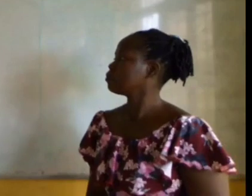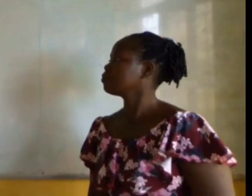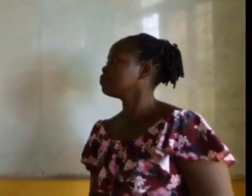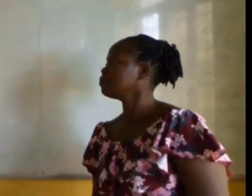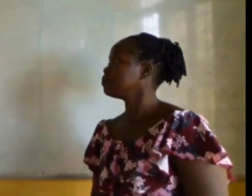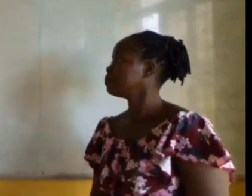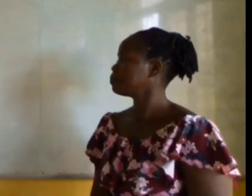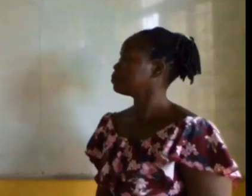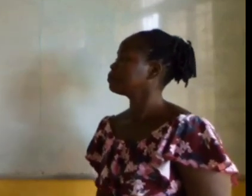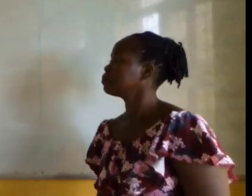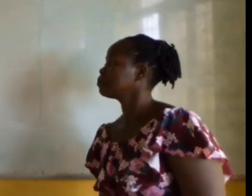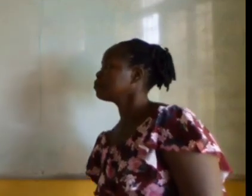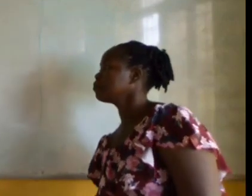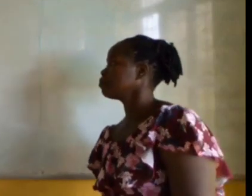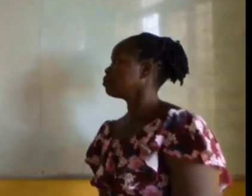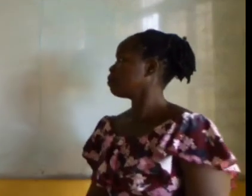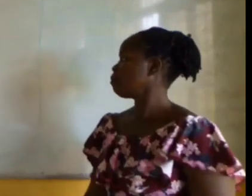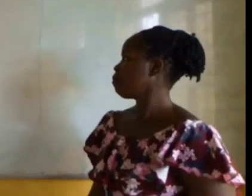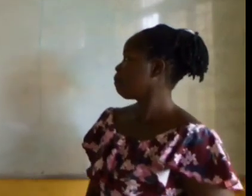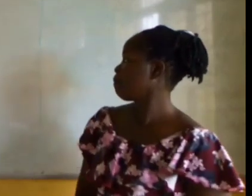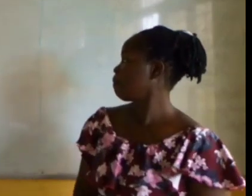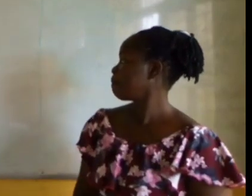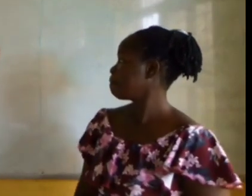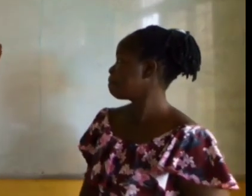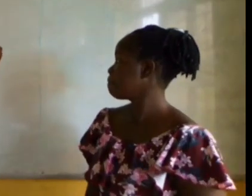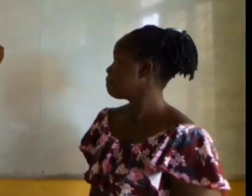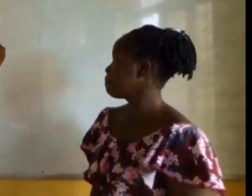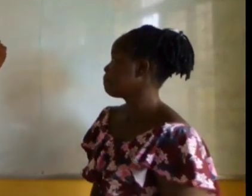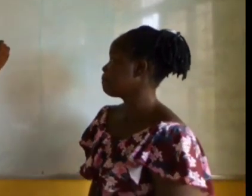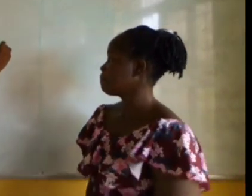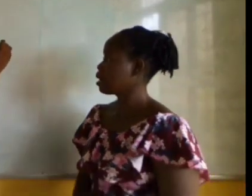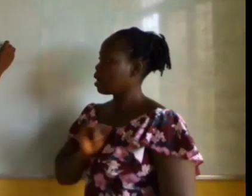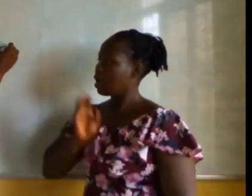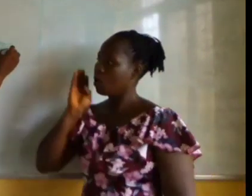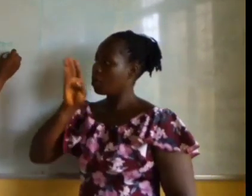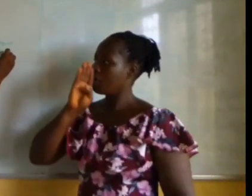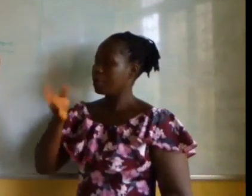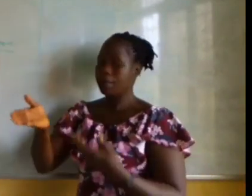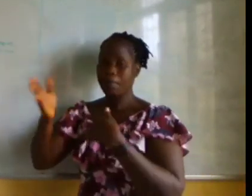will be back soon.